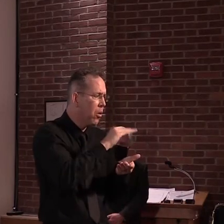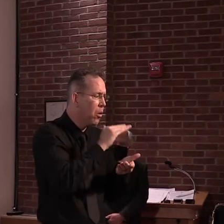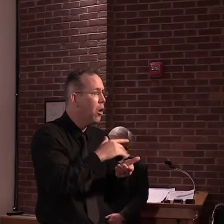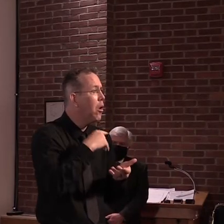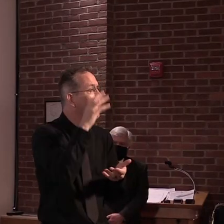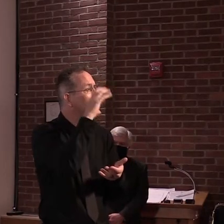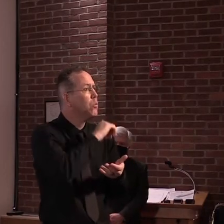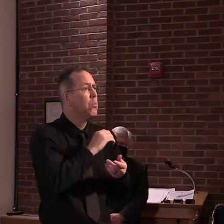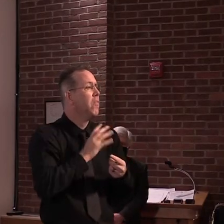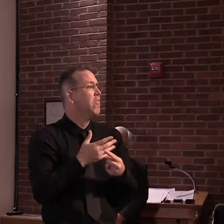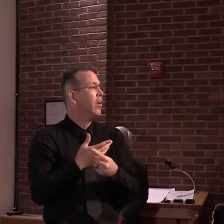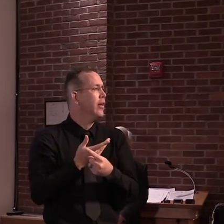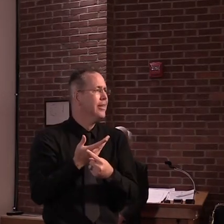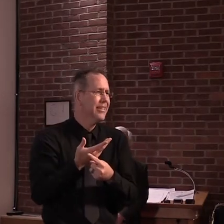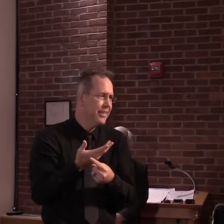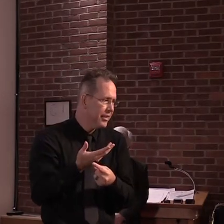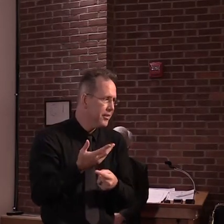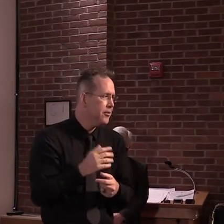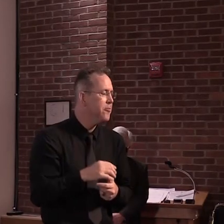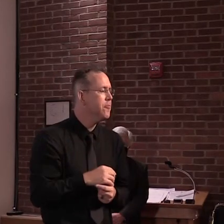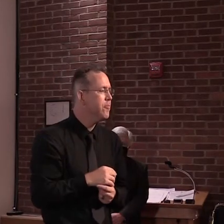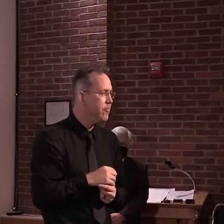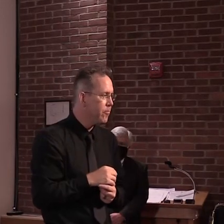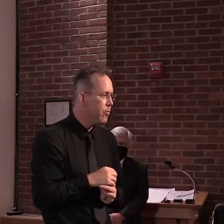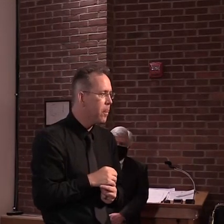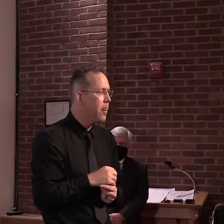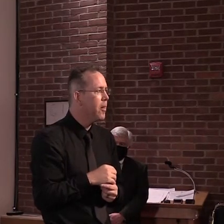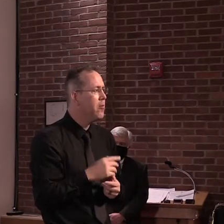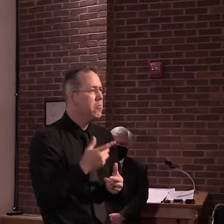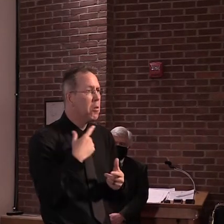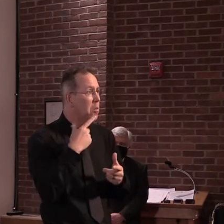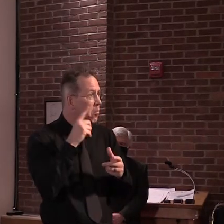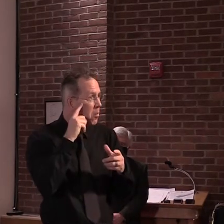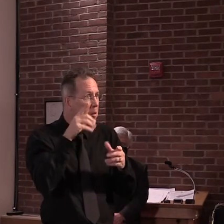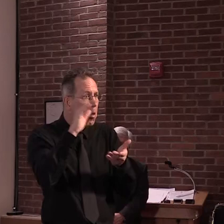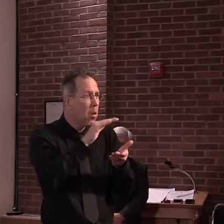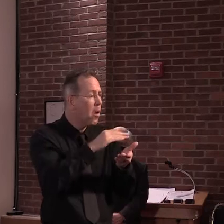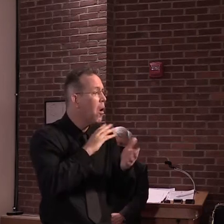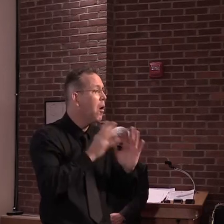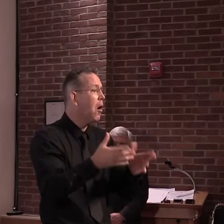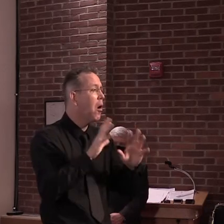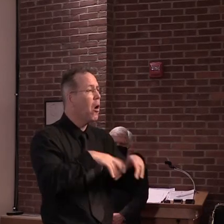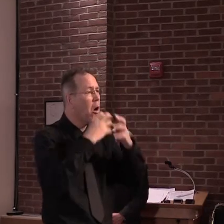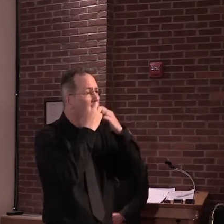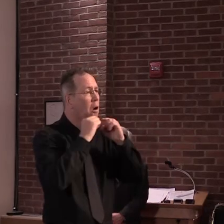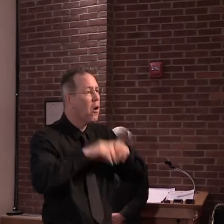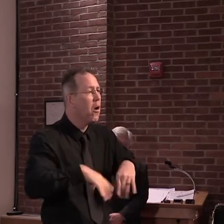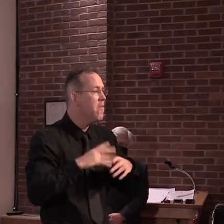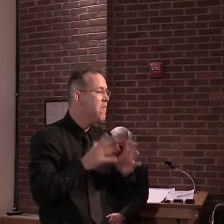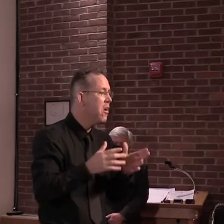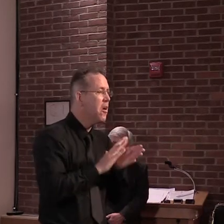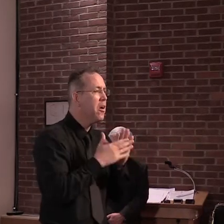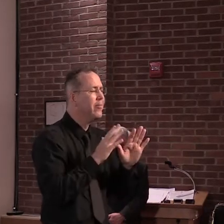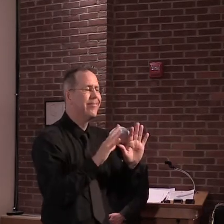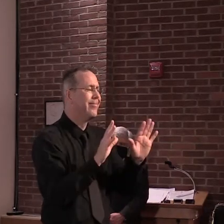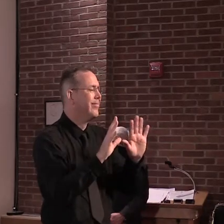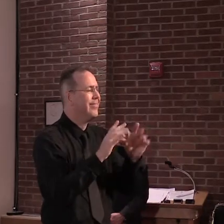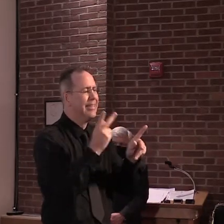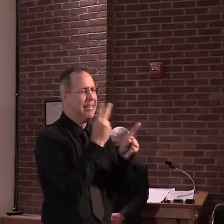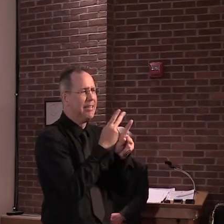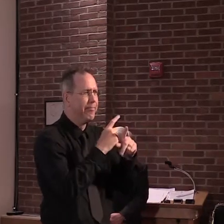outbreak. You wouldn't have wanted to be more casual about your attention to these core principles